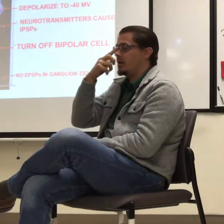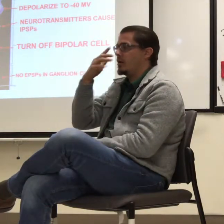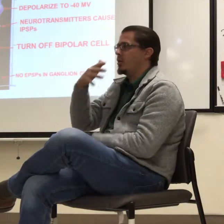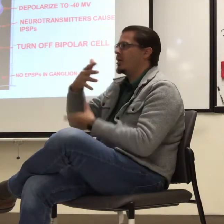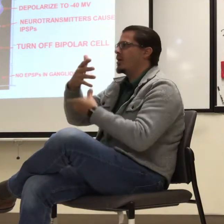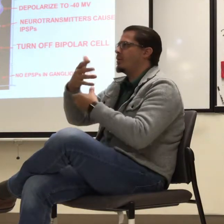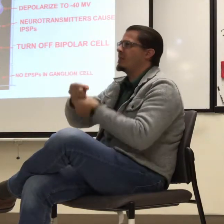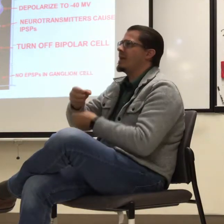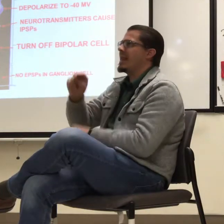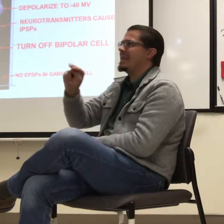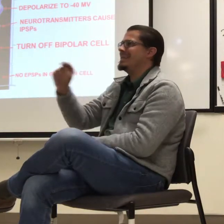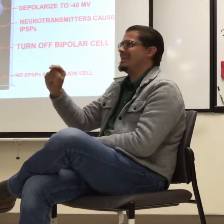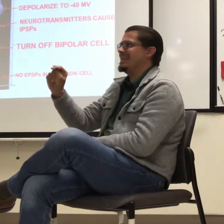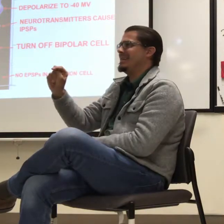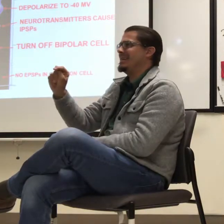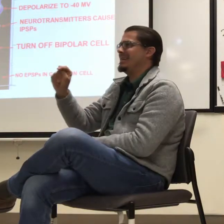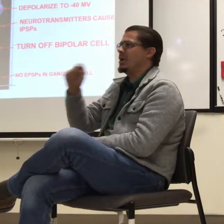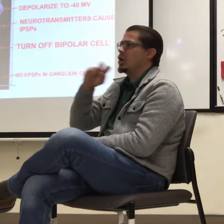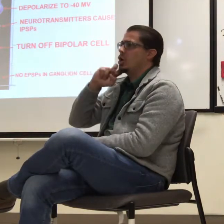NT, neurotransmitter.